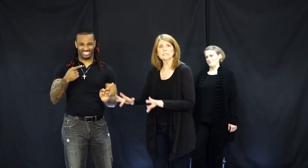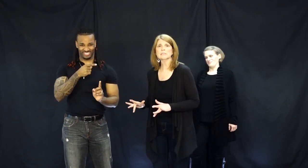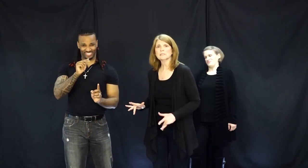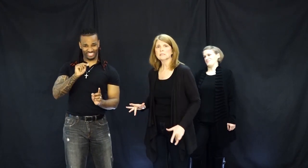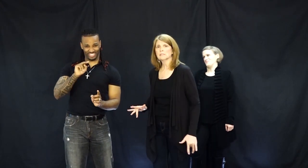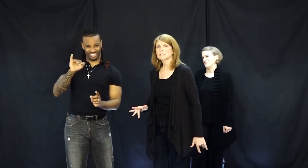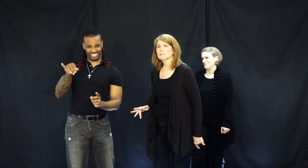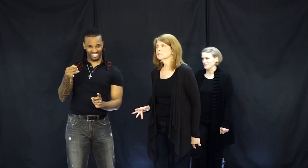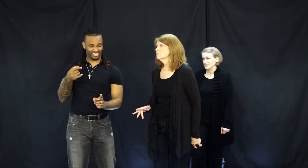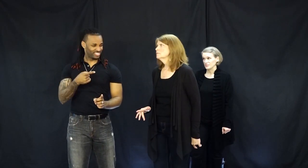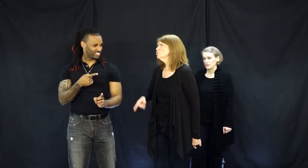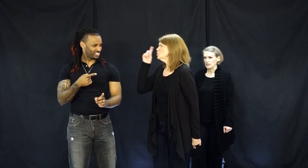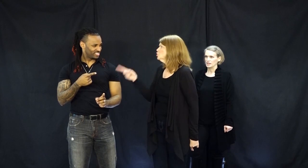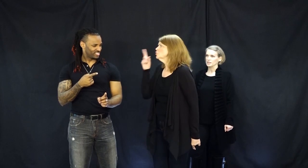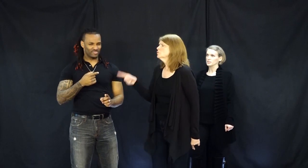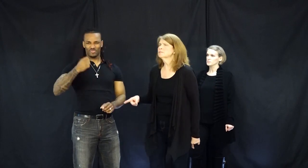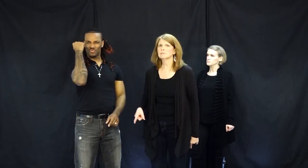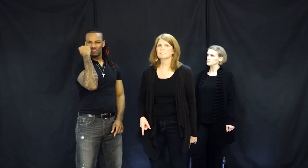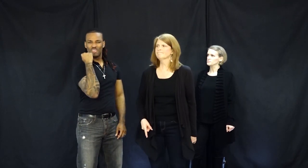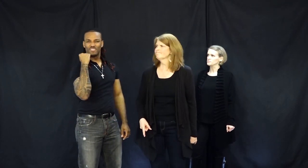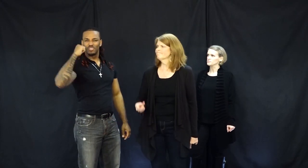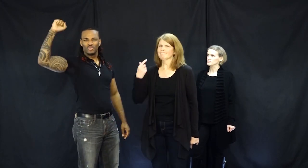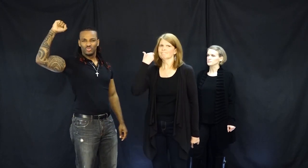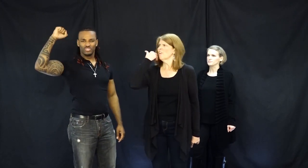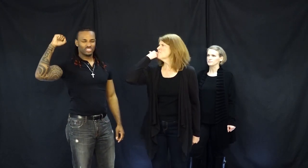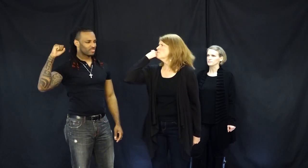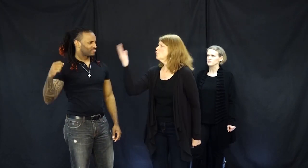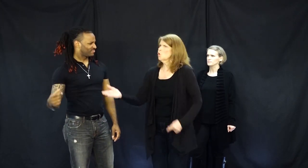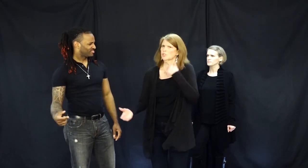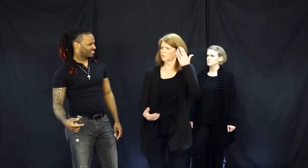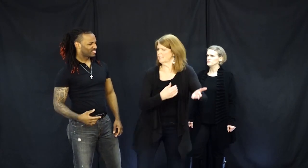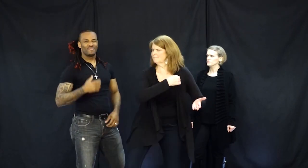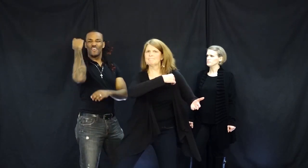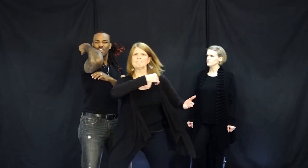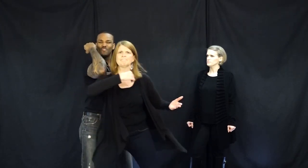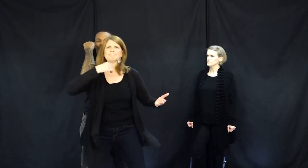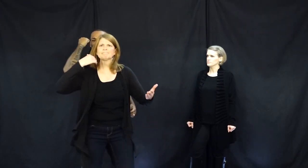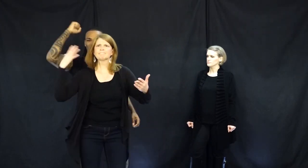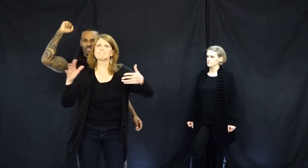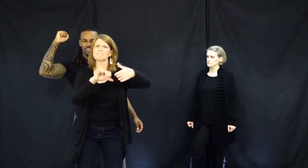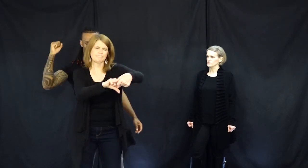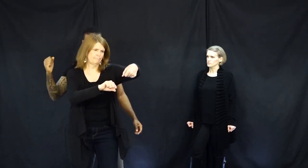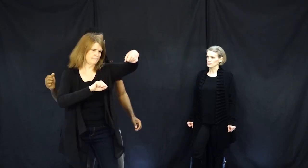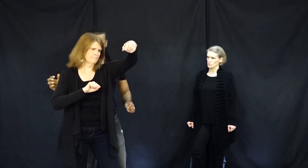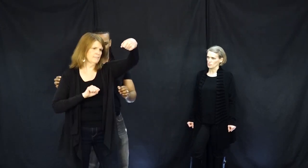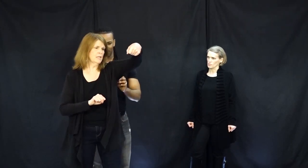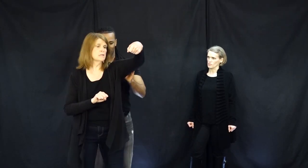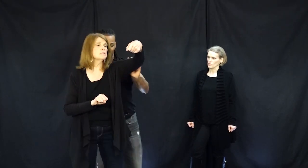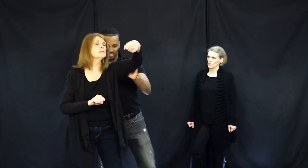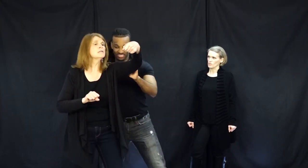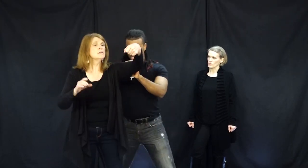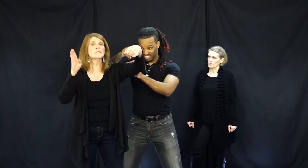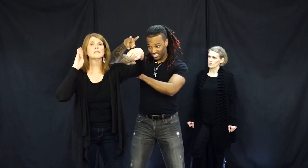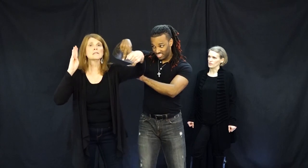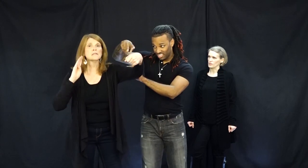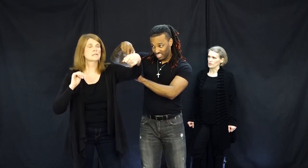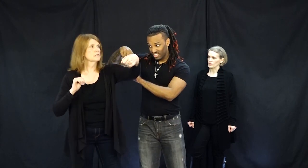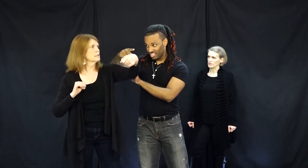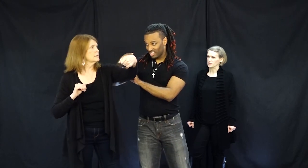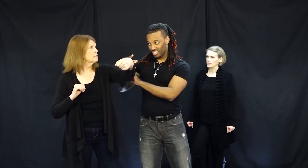he in Jersey? For shame, For the revolution! for shame, For the revolution! Plead Repeat yourself again, I'm